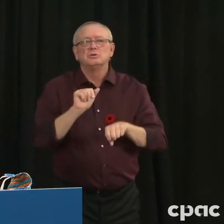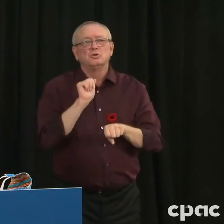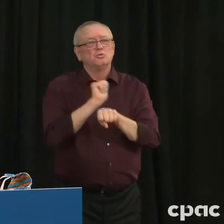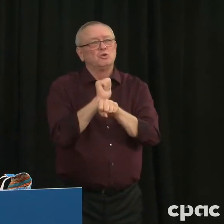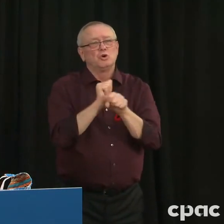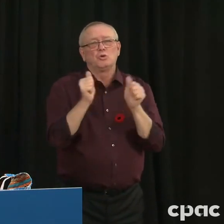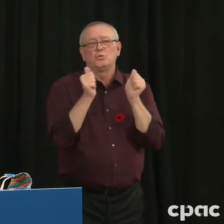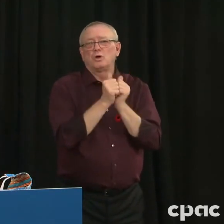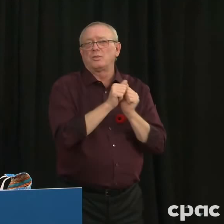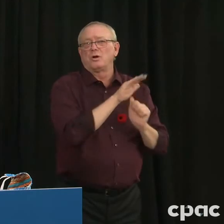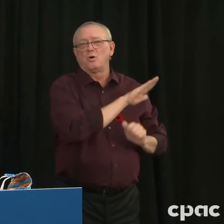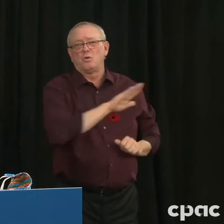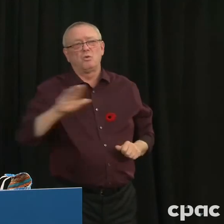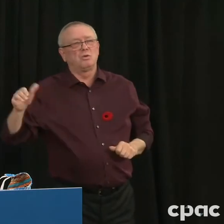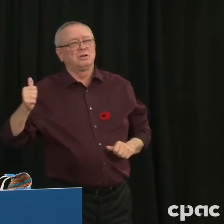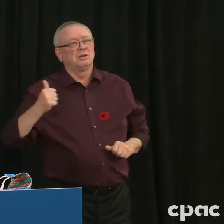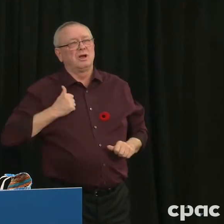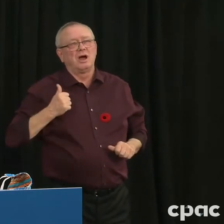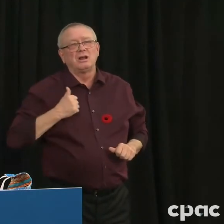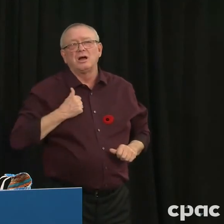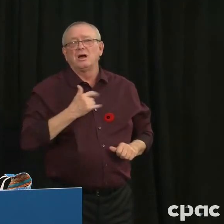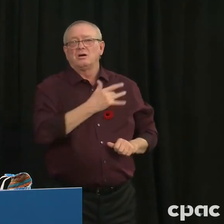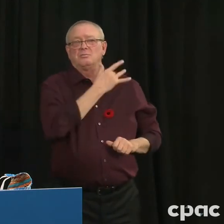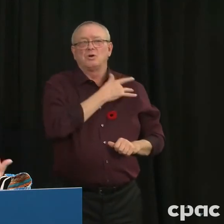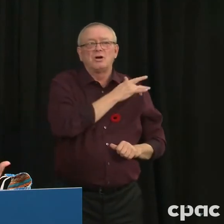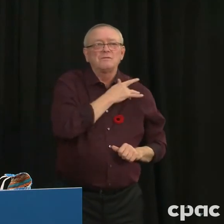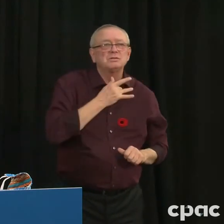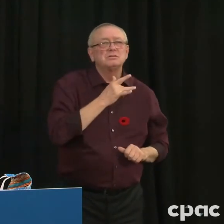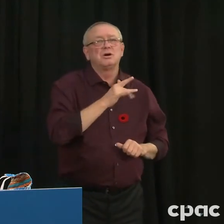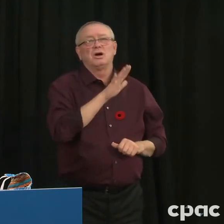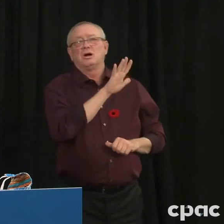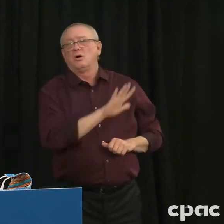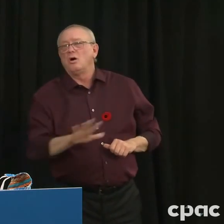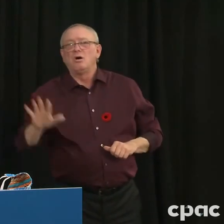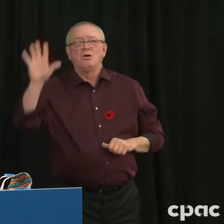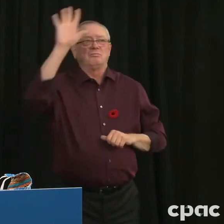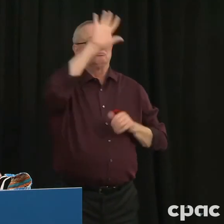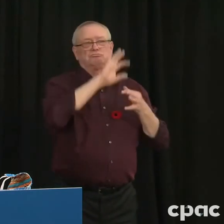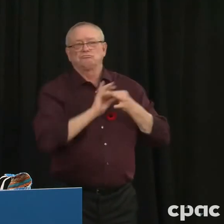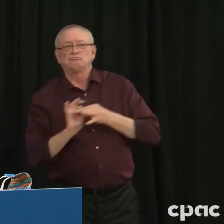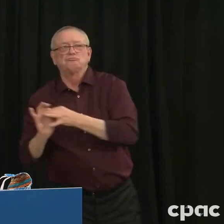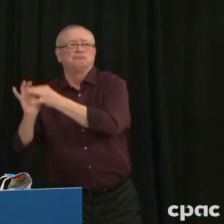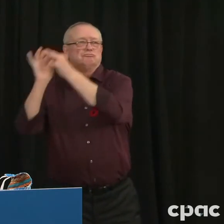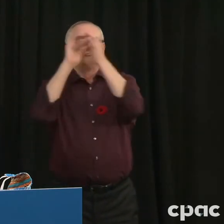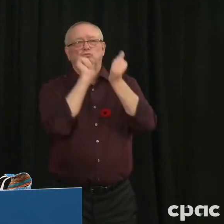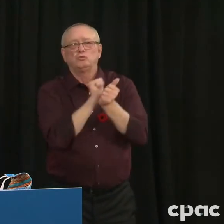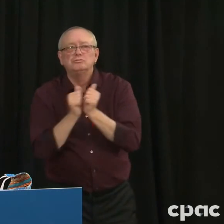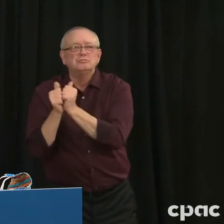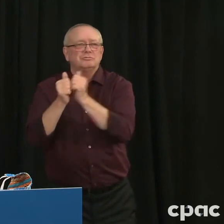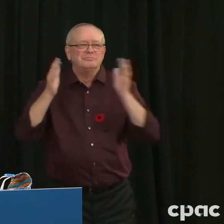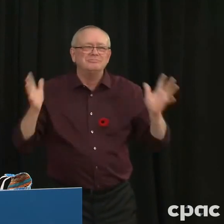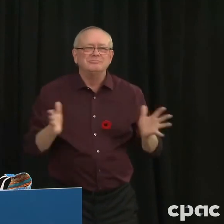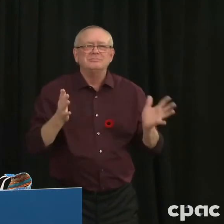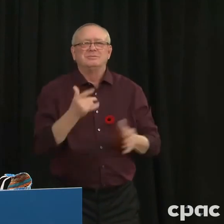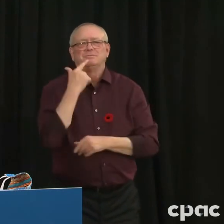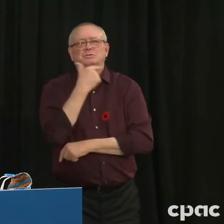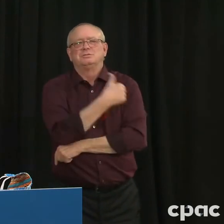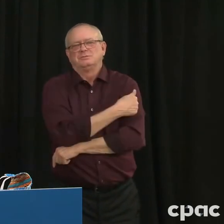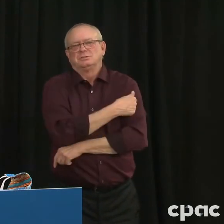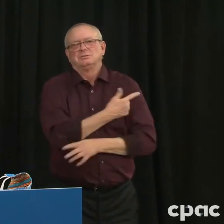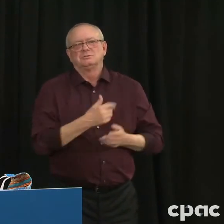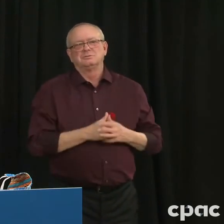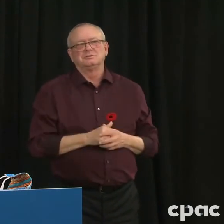federal government to get vaccines when they are available. But what I would say to Albertans who may consider